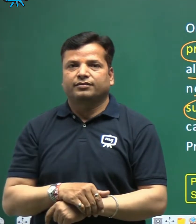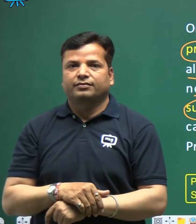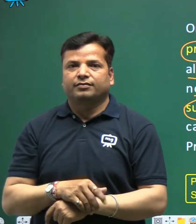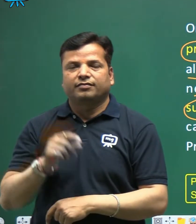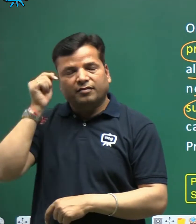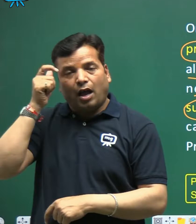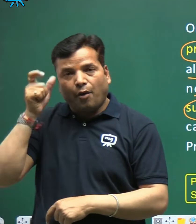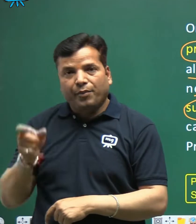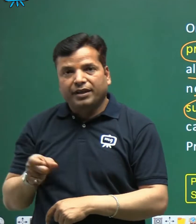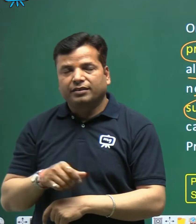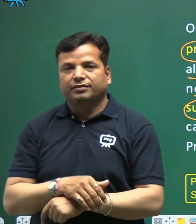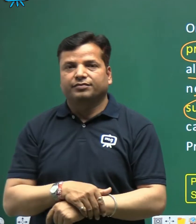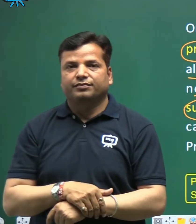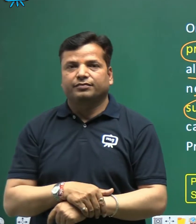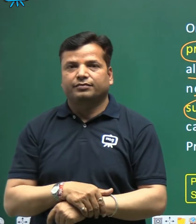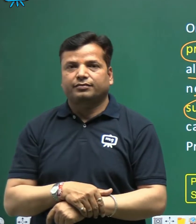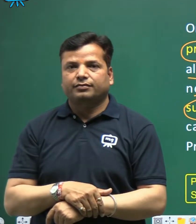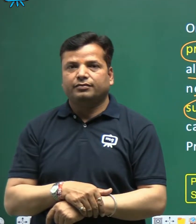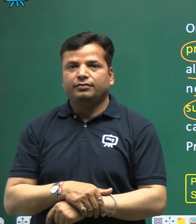Prince,